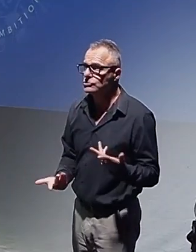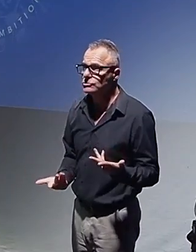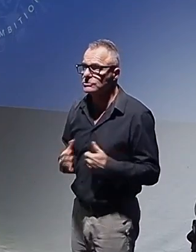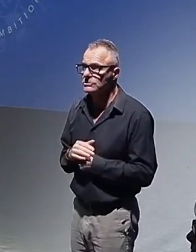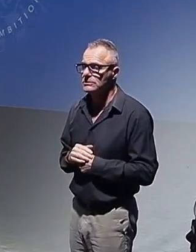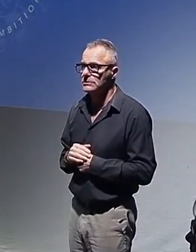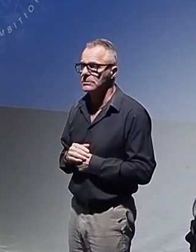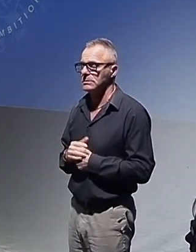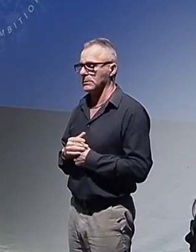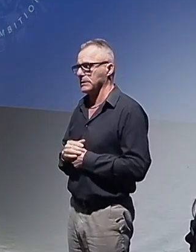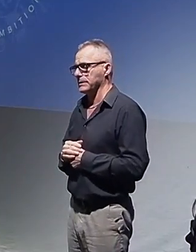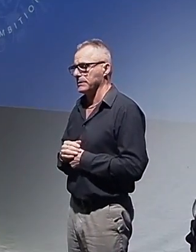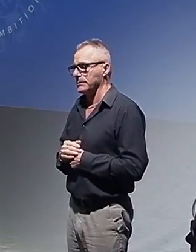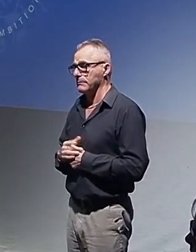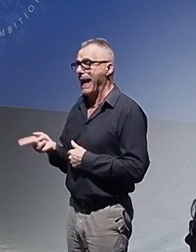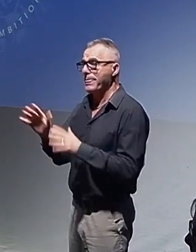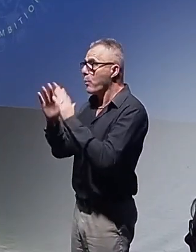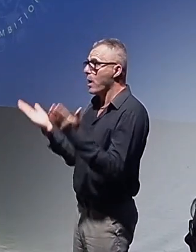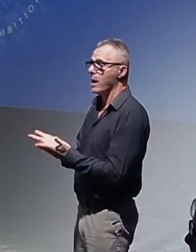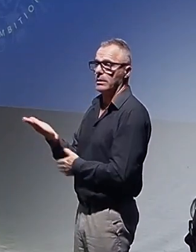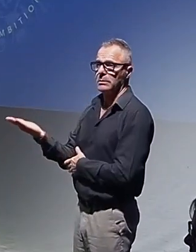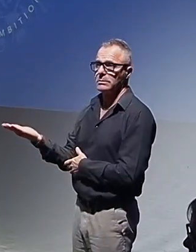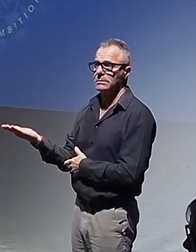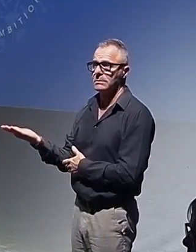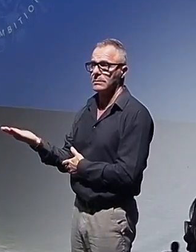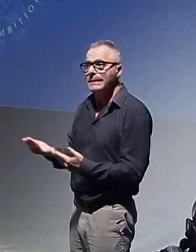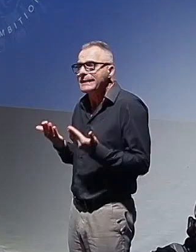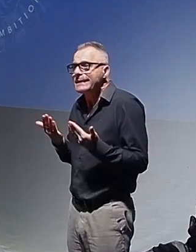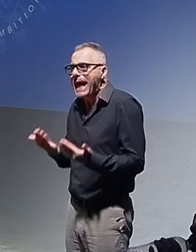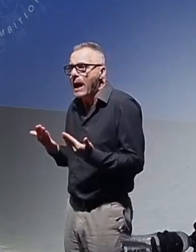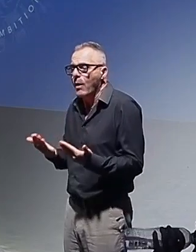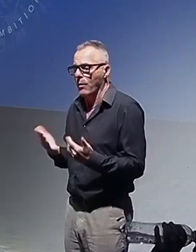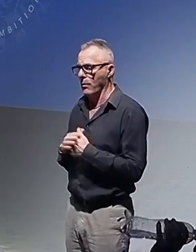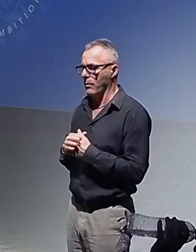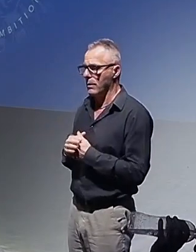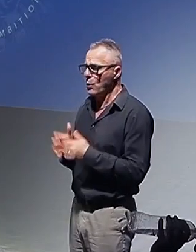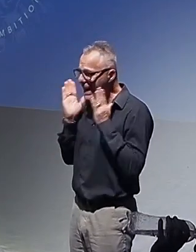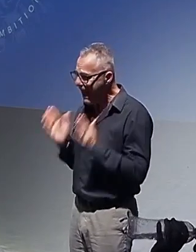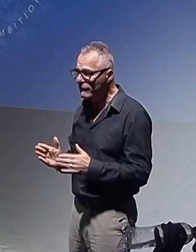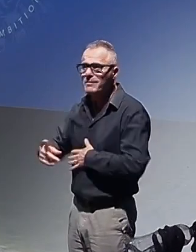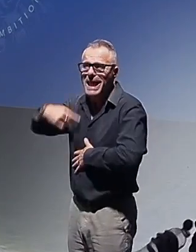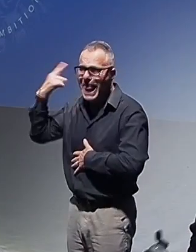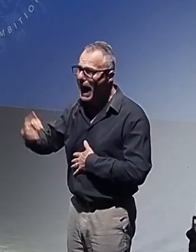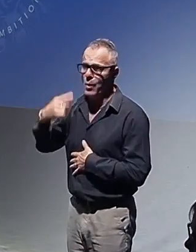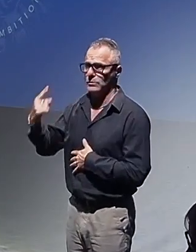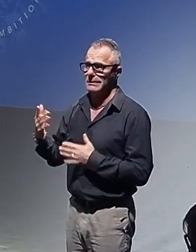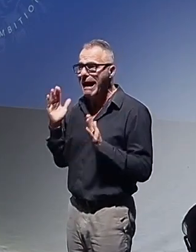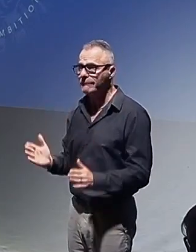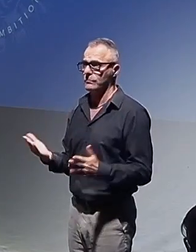think, and the world, and I think now that we have to be louder than ever. I